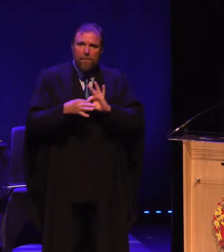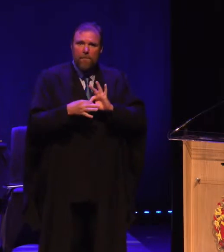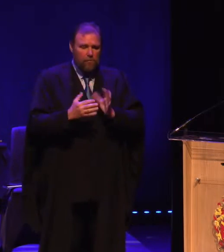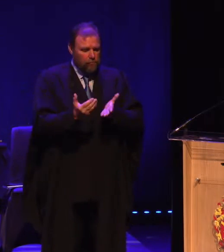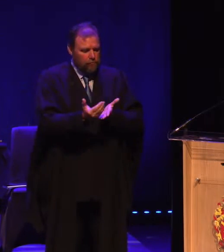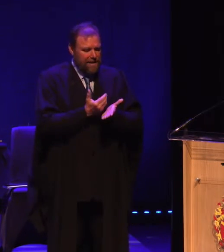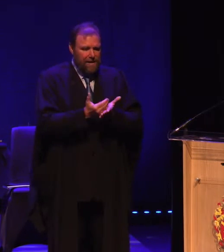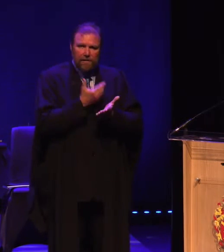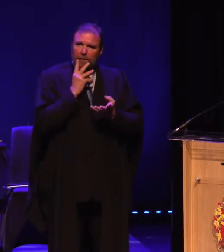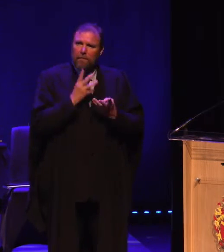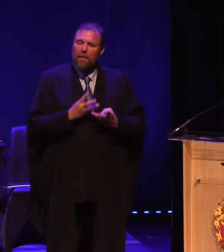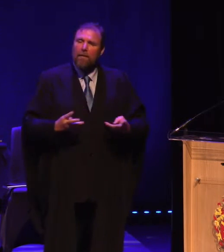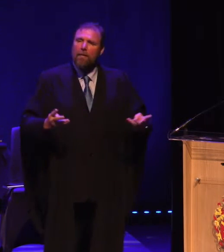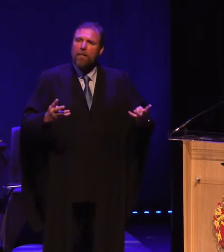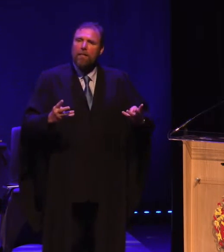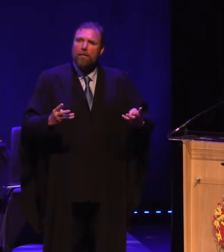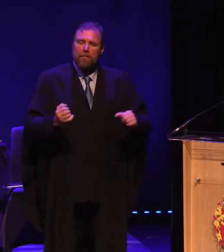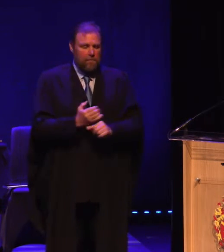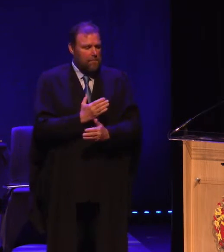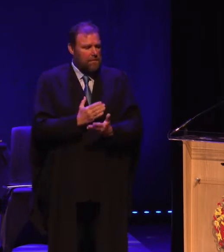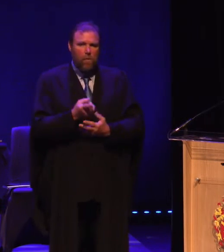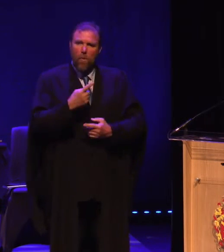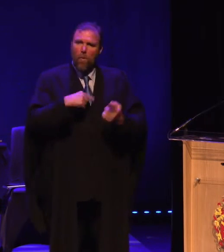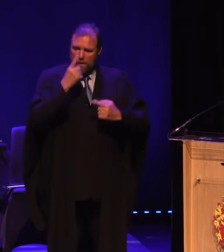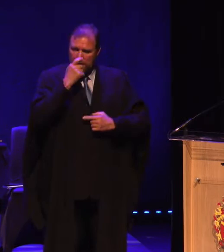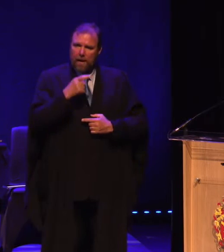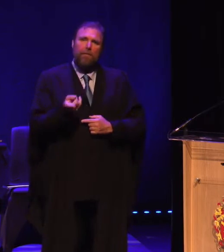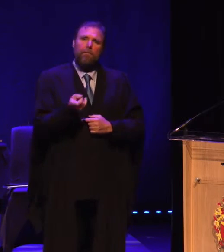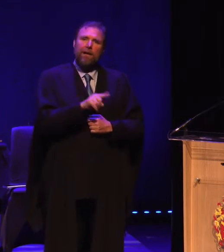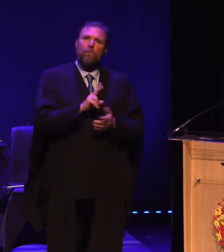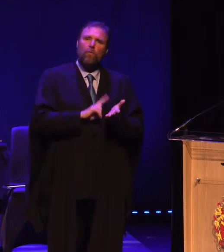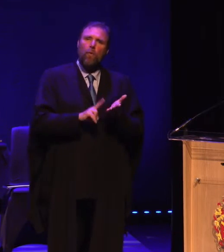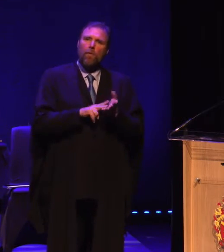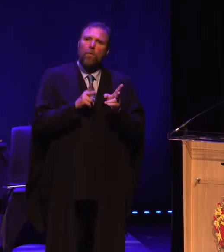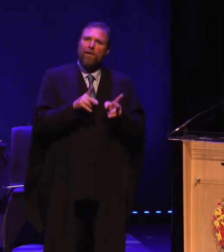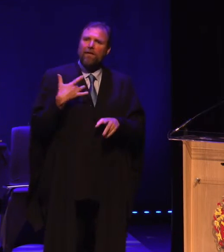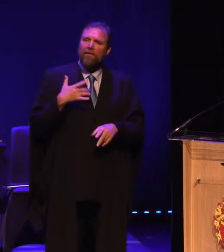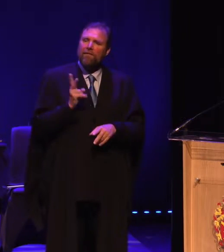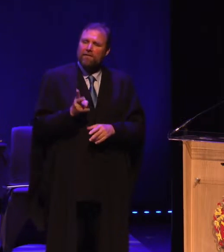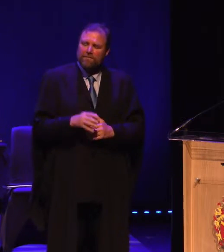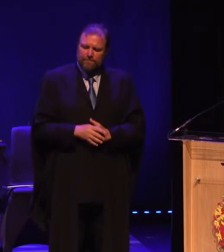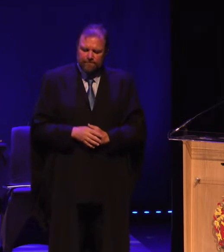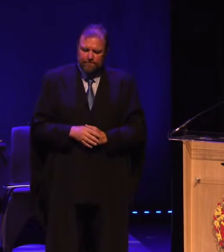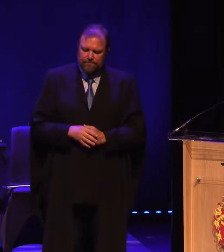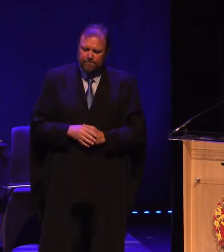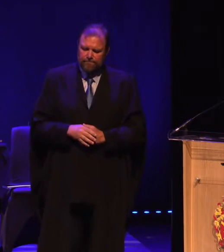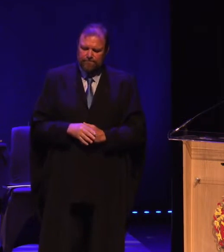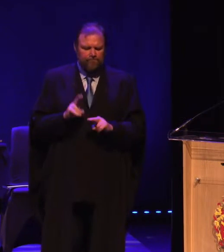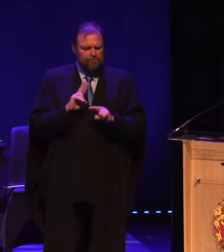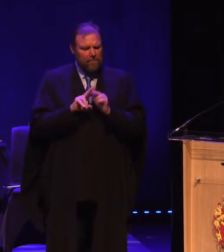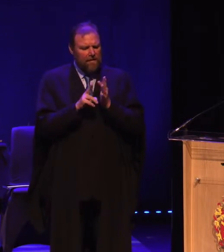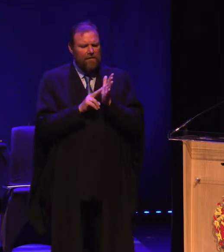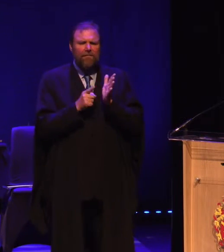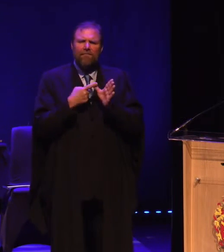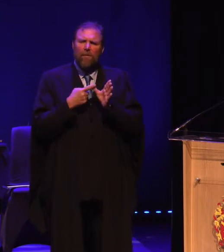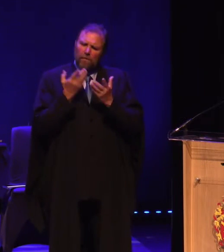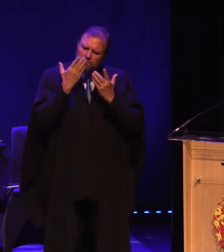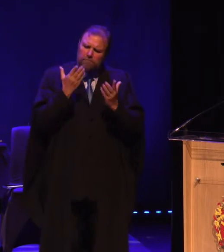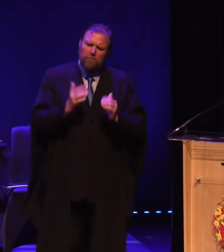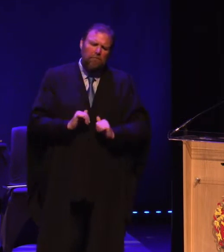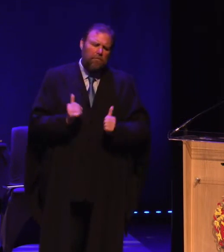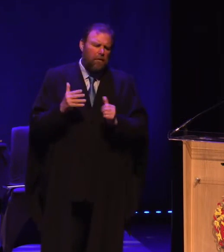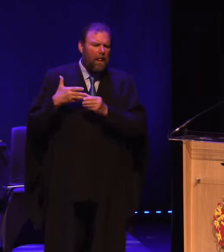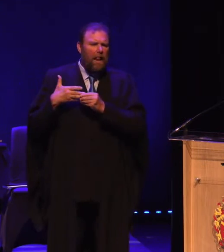population, to enable us all to return to a more normal way of living. Fiona demonstrated incredible leadership through